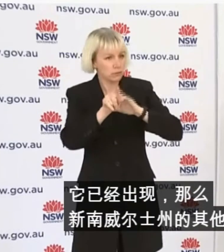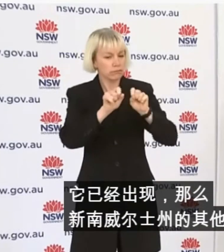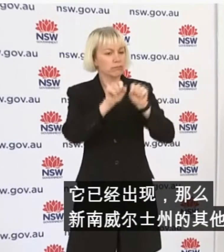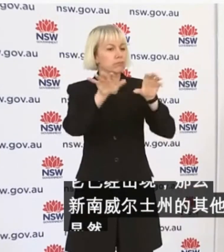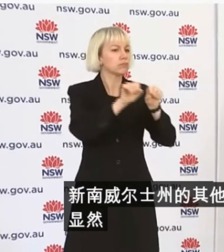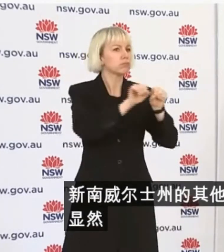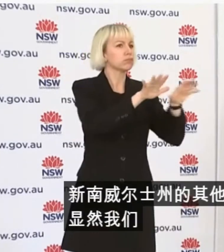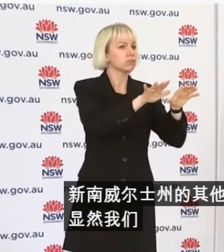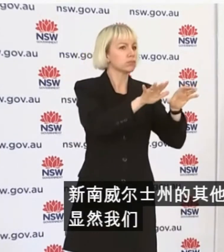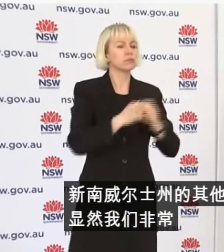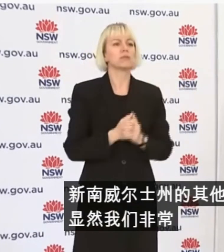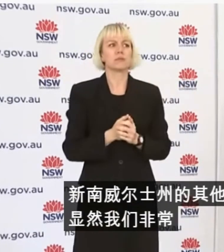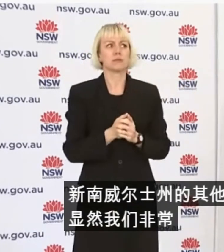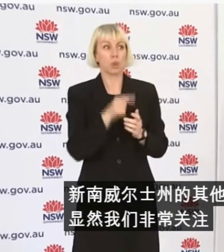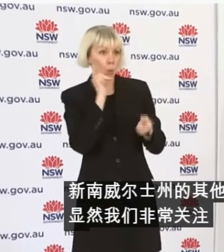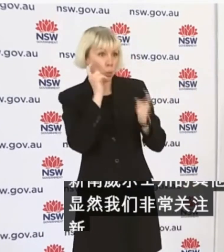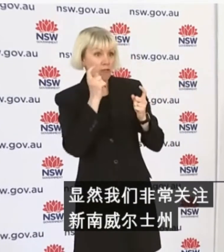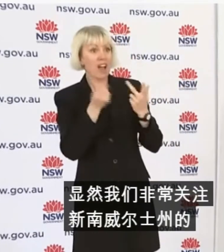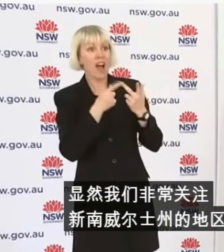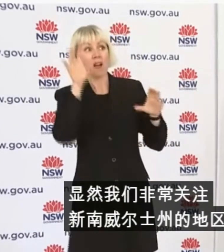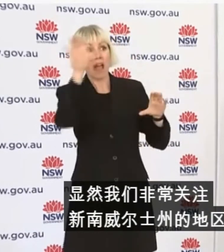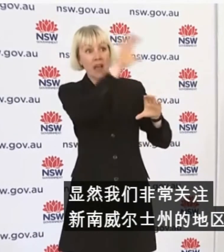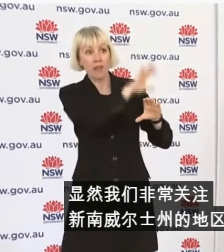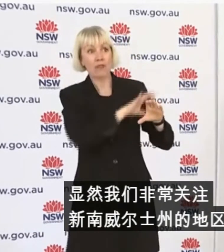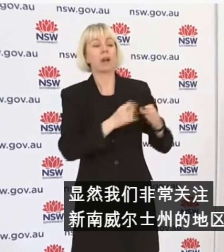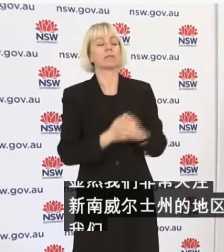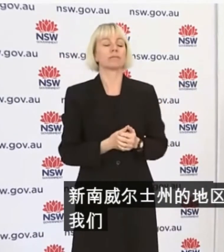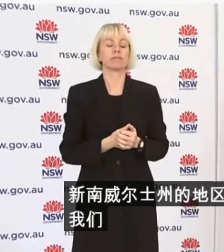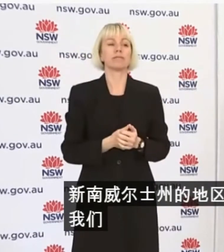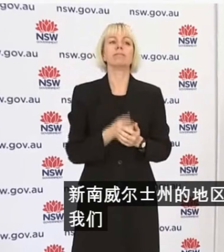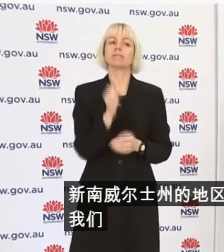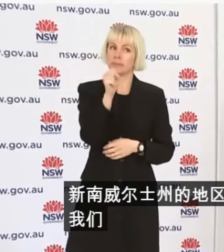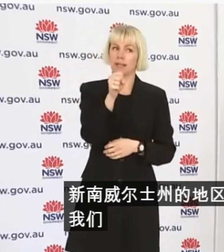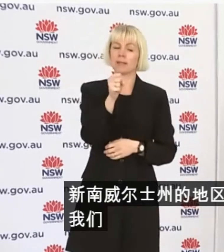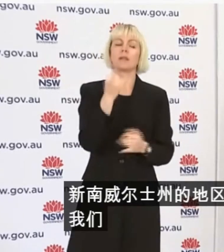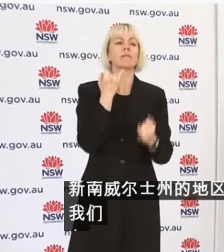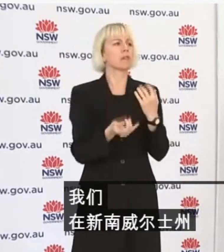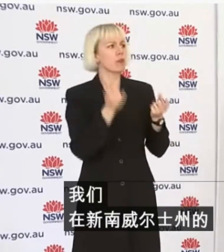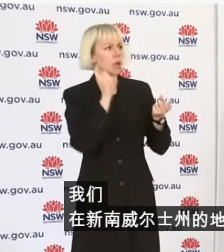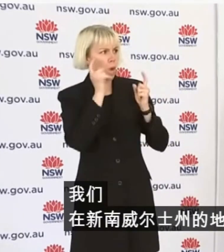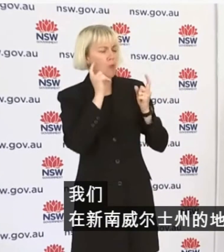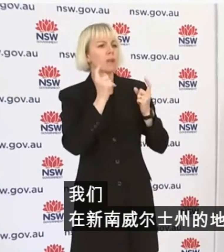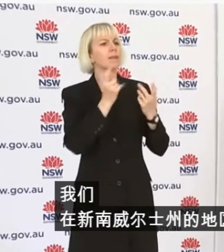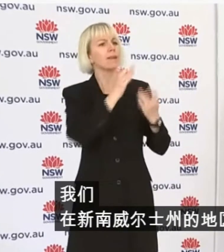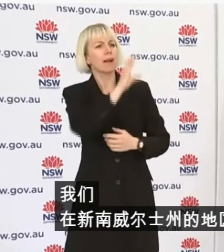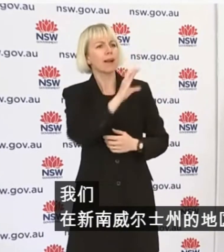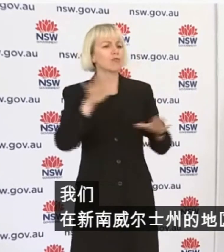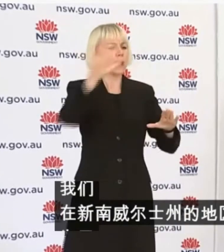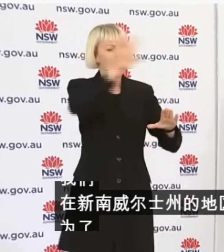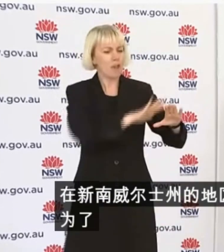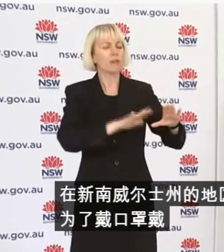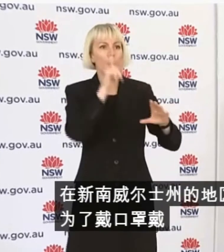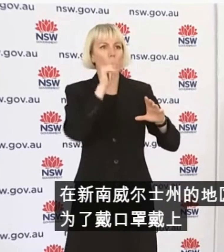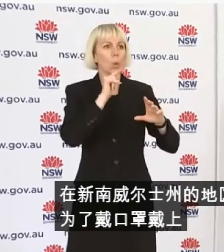Wales? Obviously, we are very concerned about regional New South Wales, and that's why we've got some of those protections in place in regional New South Wales